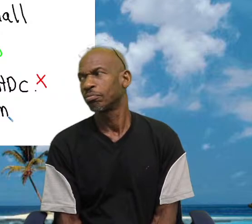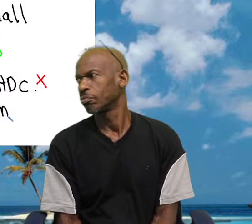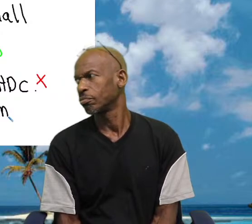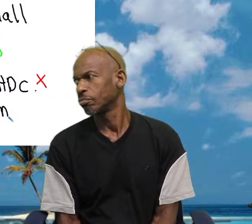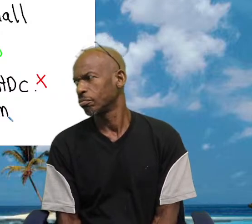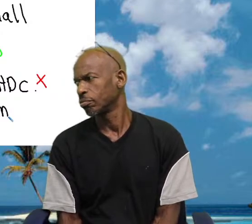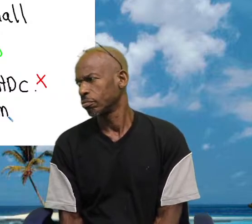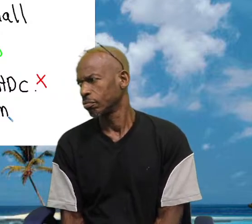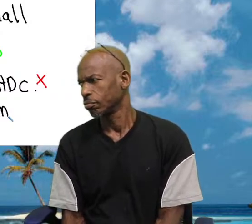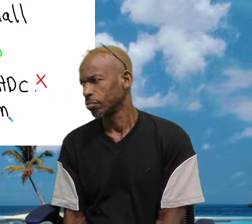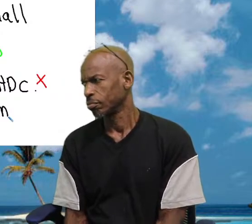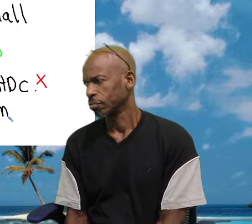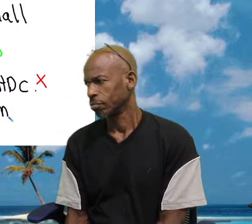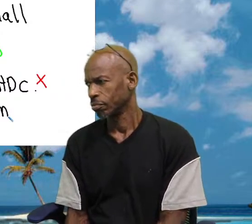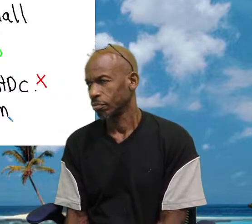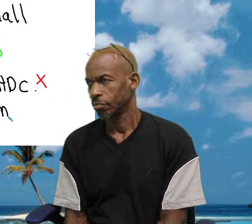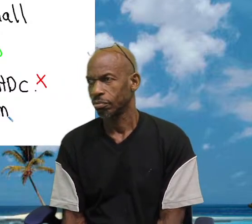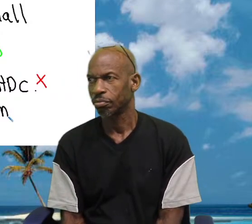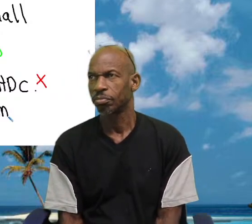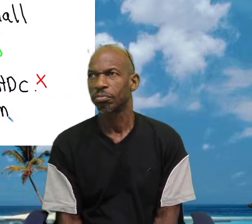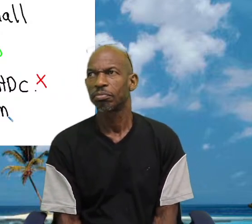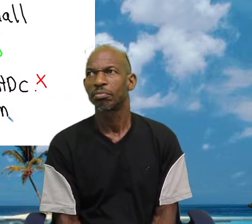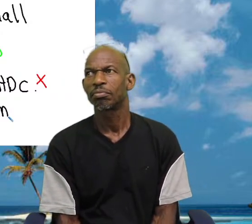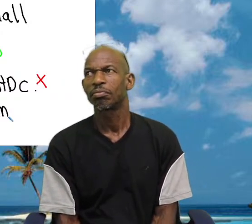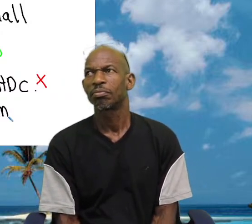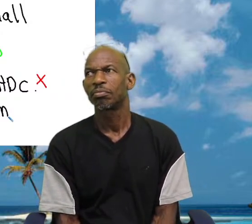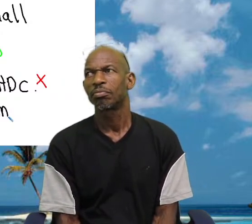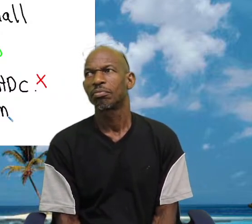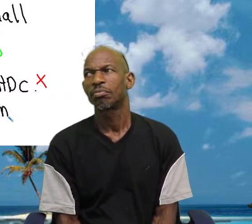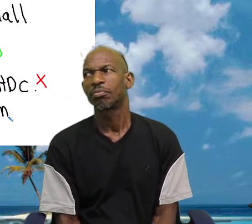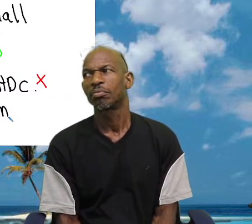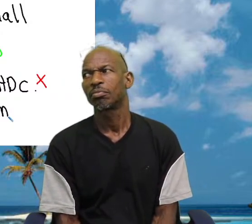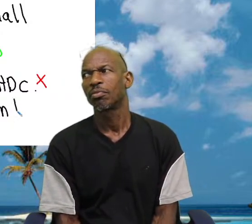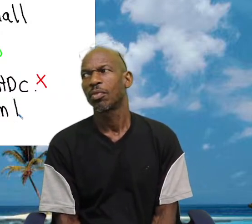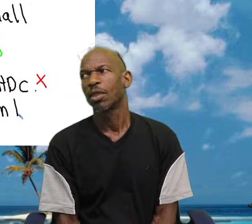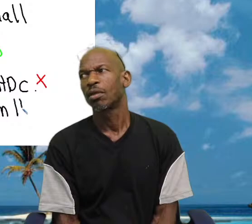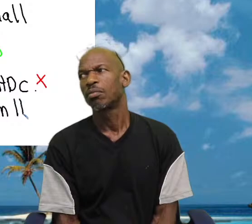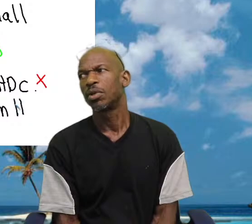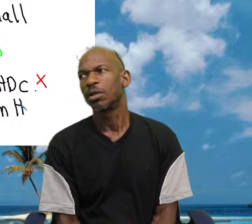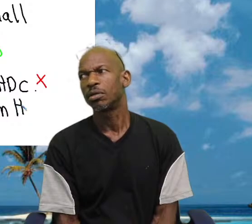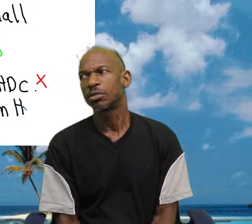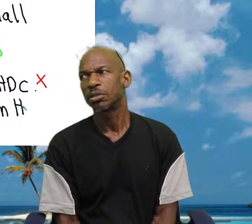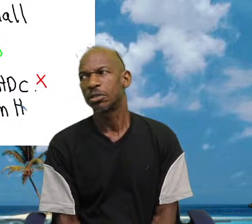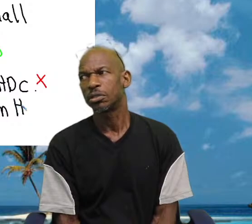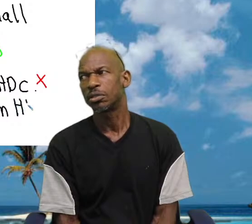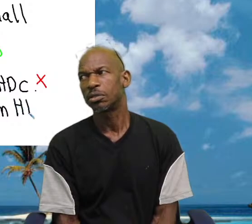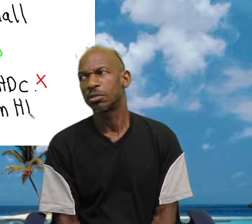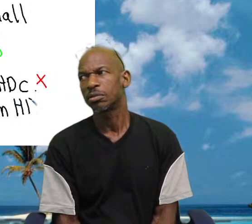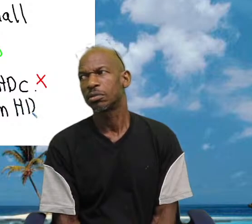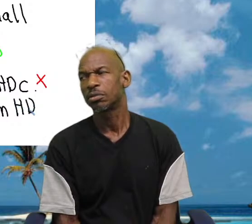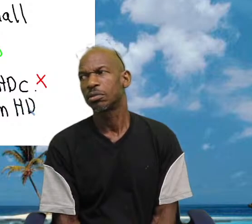because and how you see it, HDC